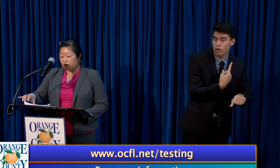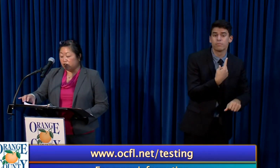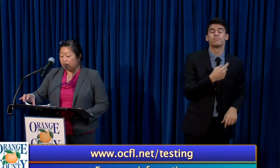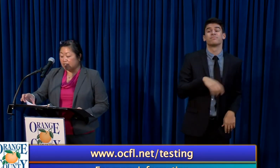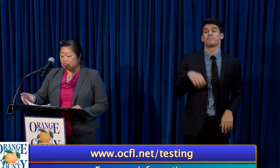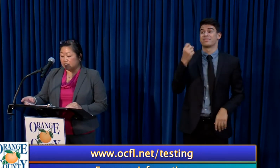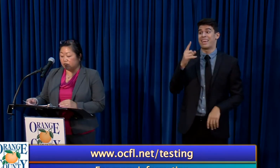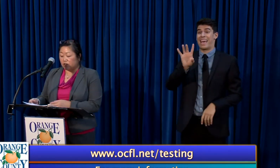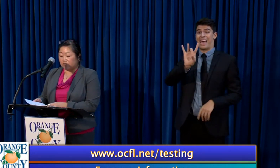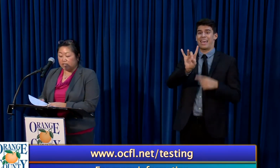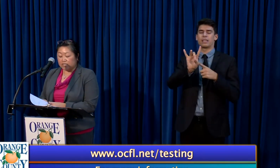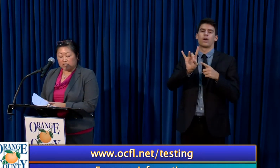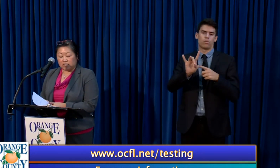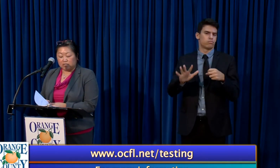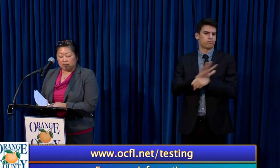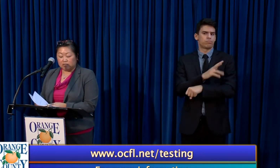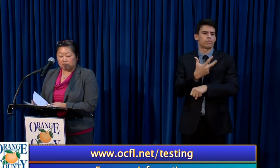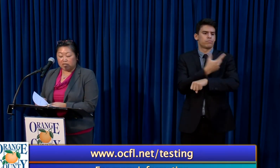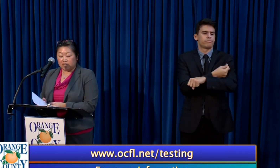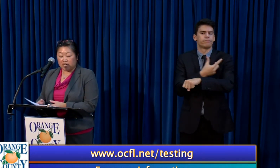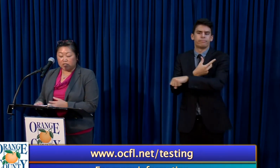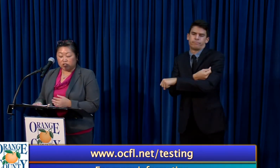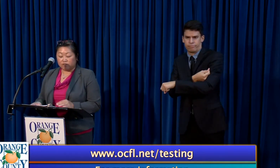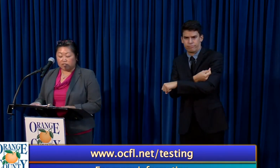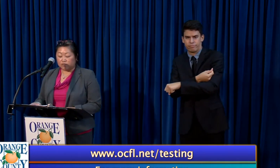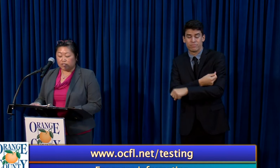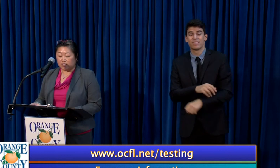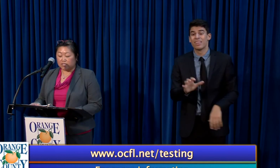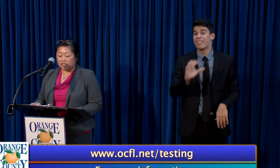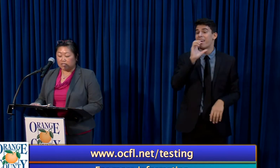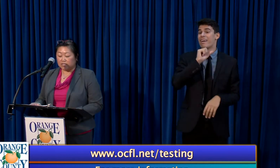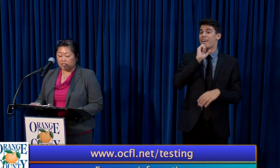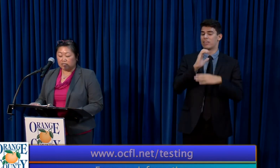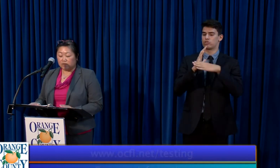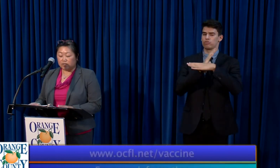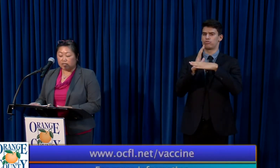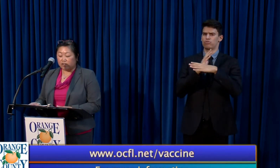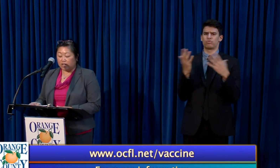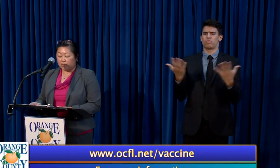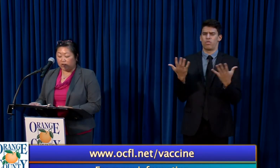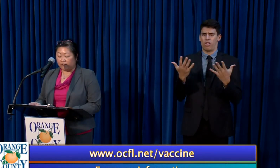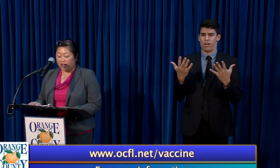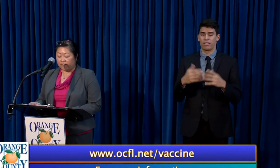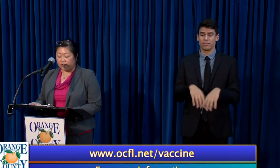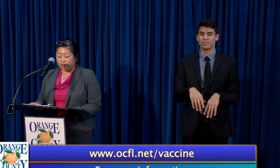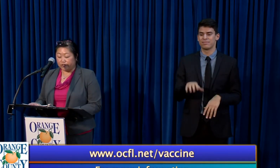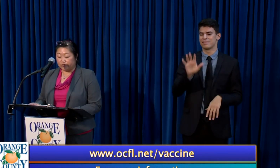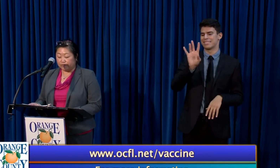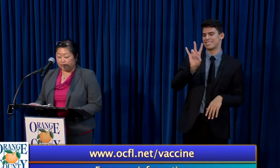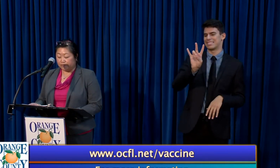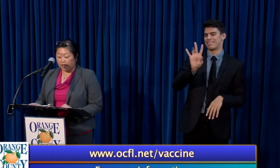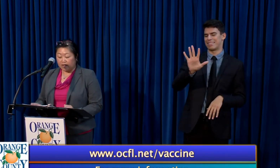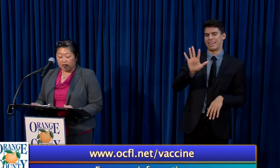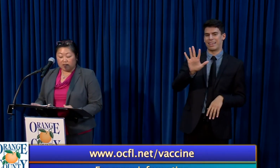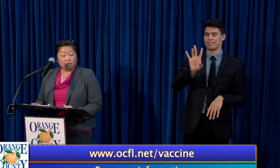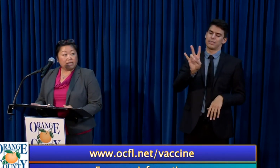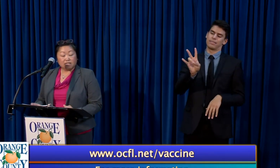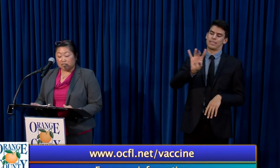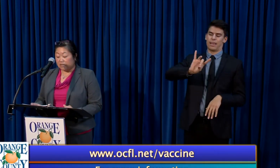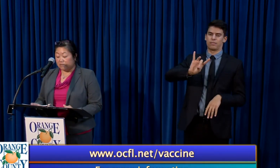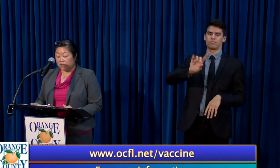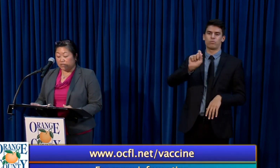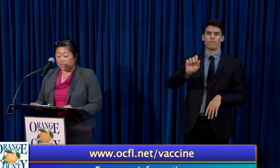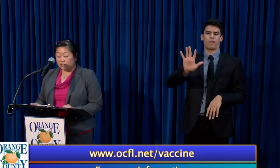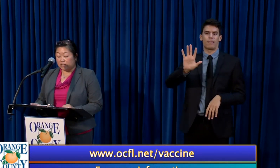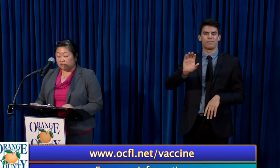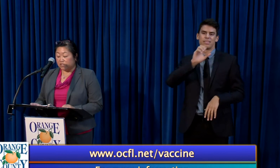were fully vaccinated for COVID-19. The median age of these recent deaths was 78.5 years. The median